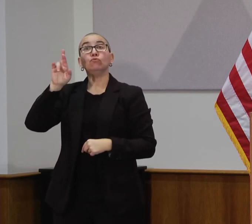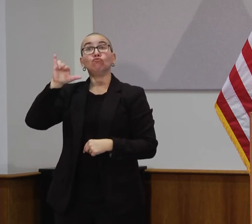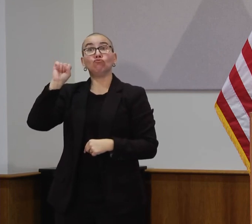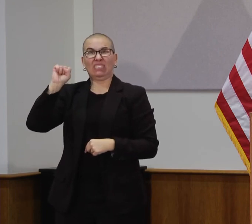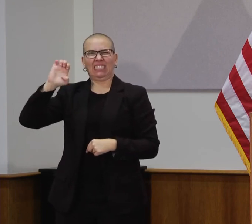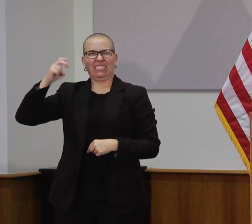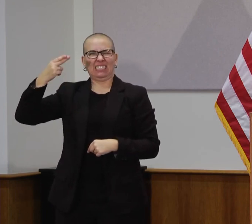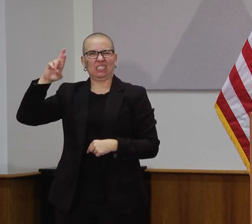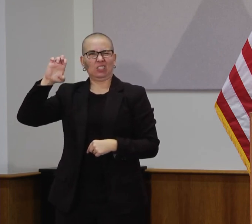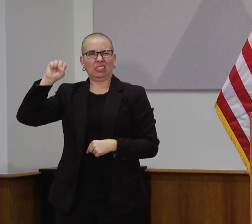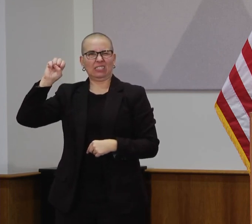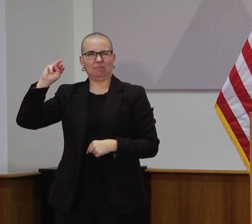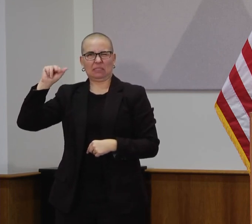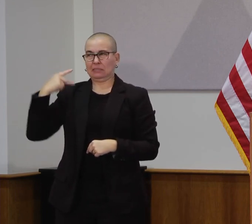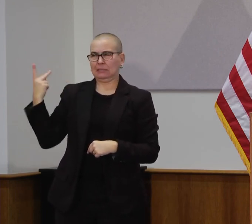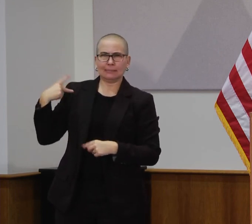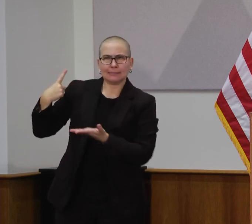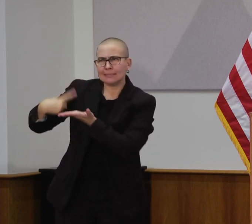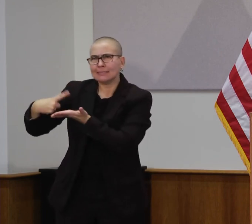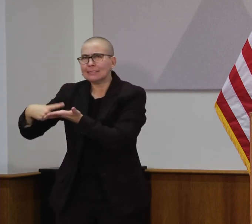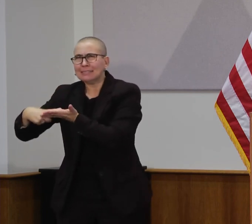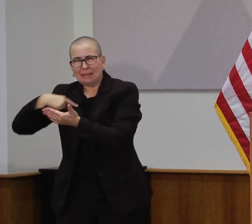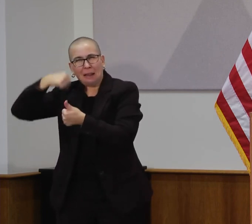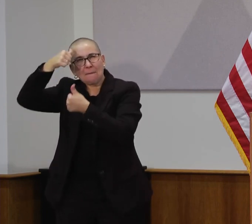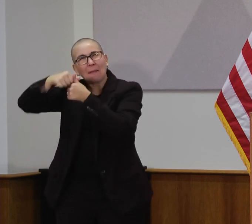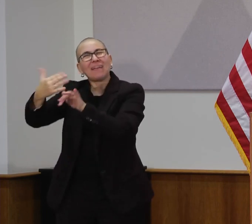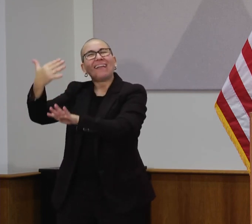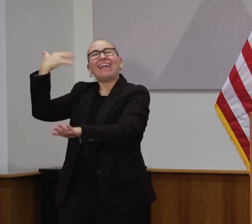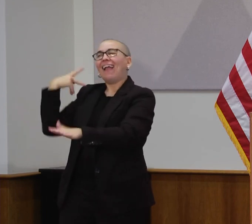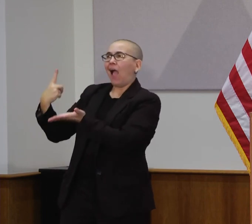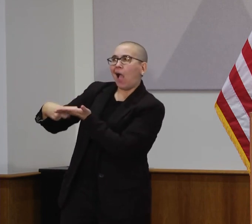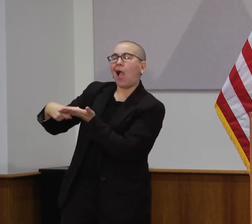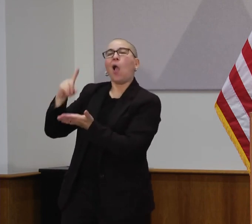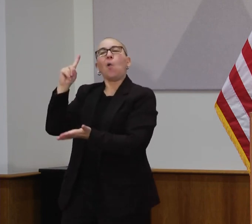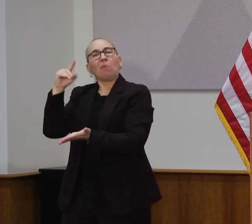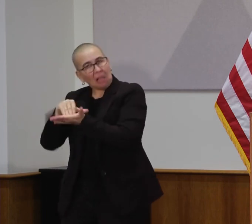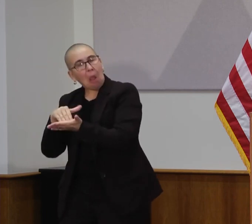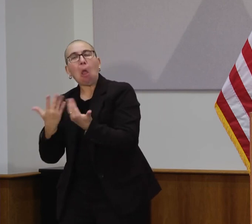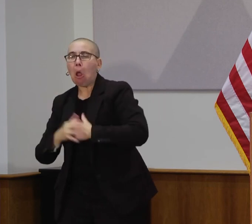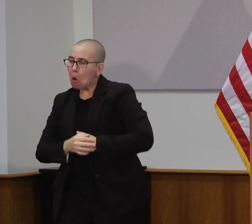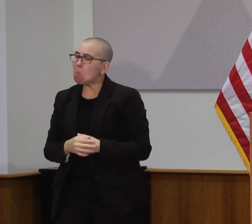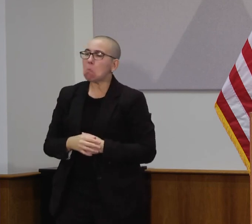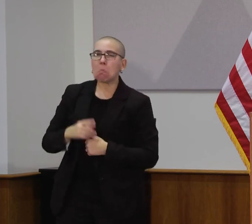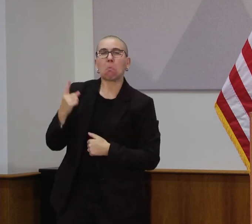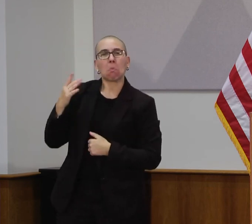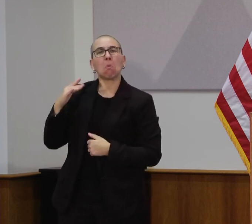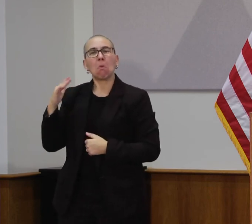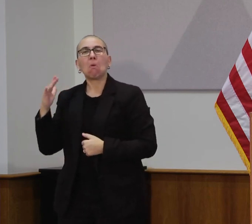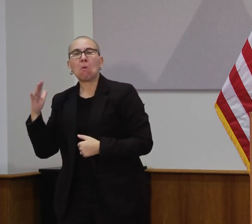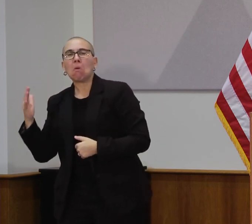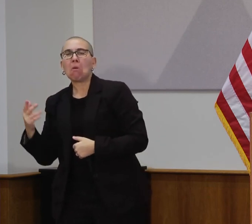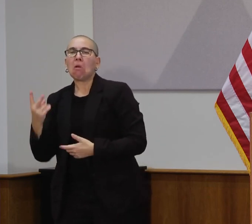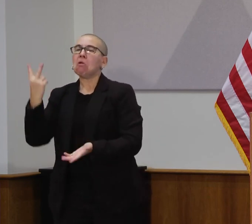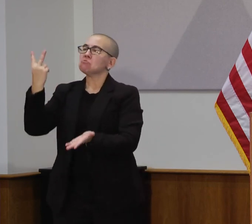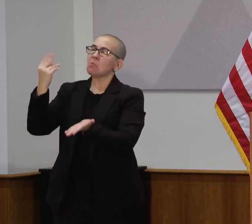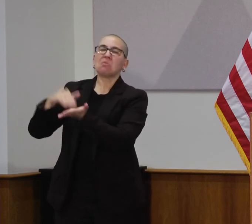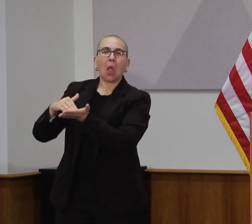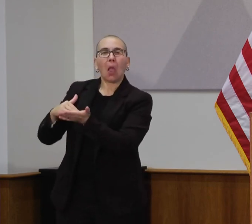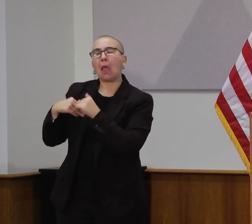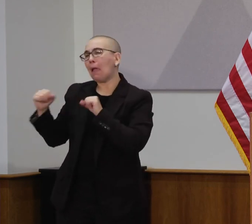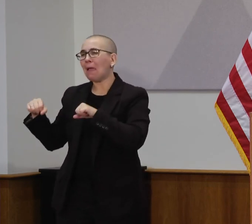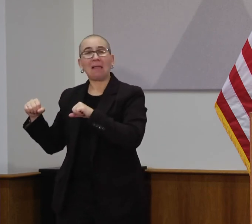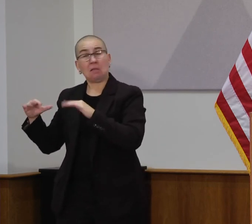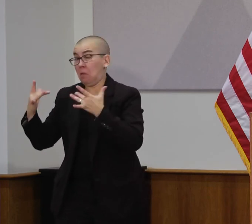we thought hitting our first 1,000 cases, we might be at 2,000 by Thanksgiving. And now we're